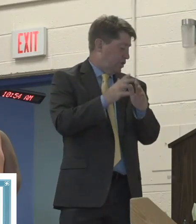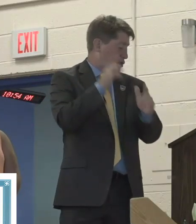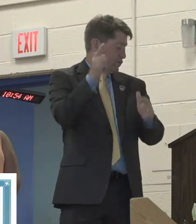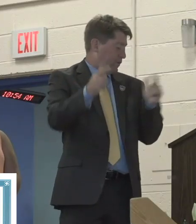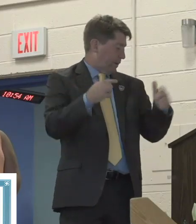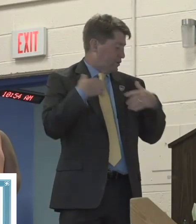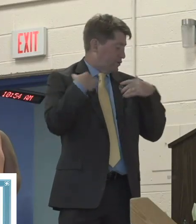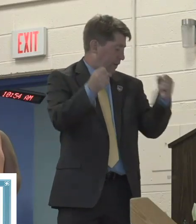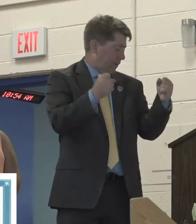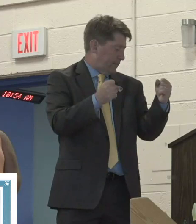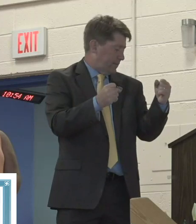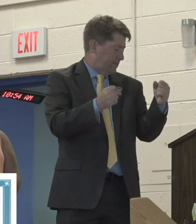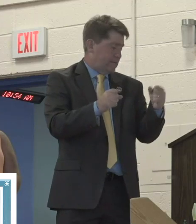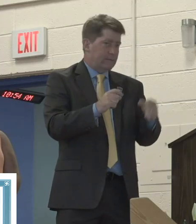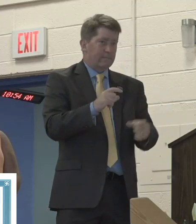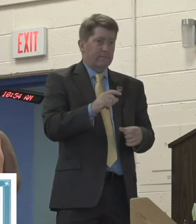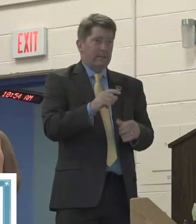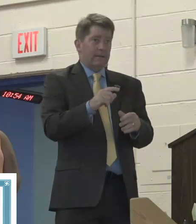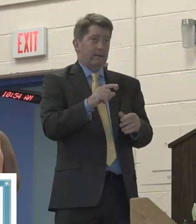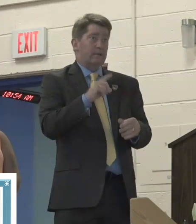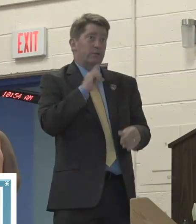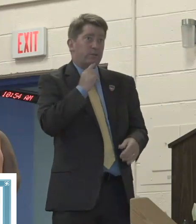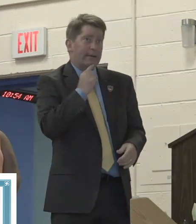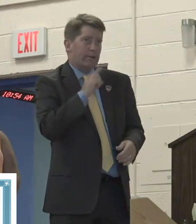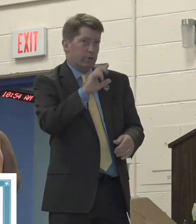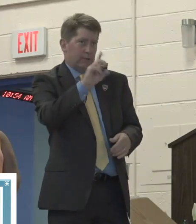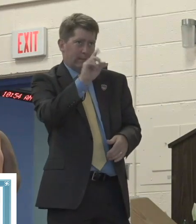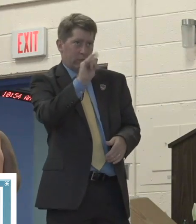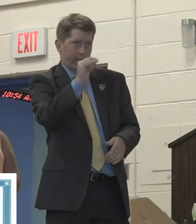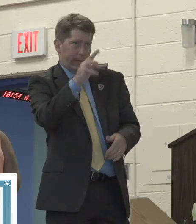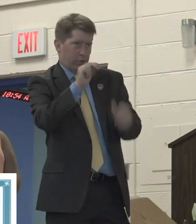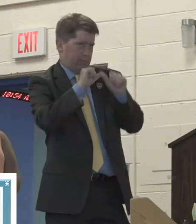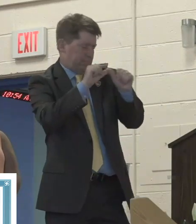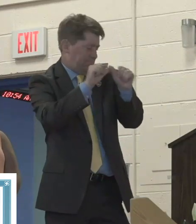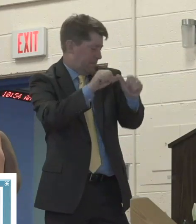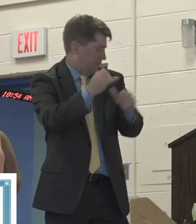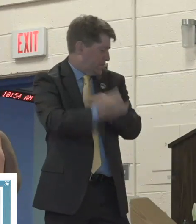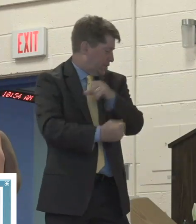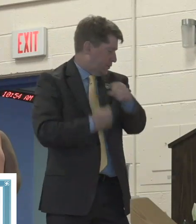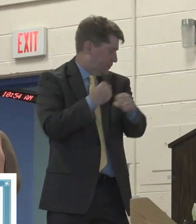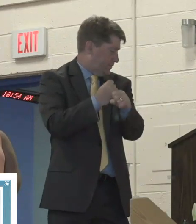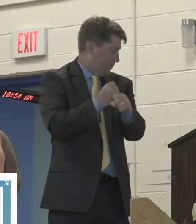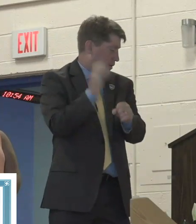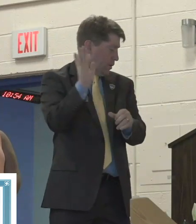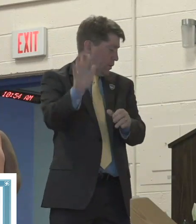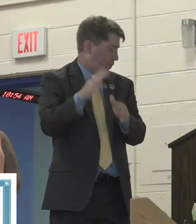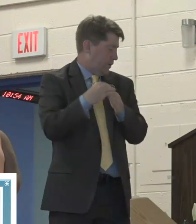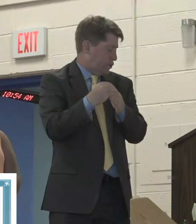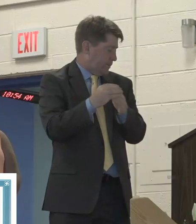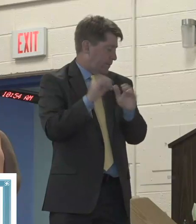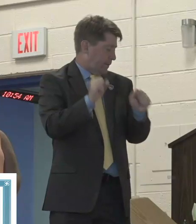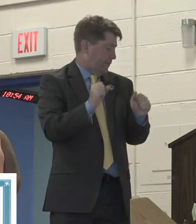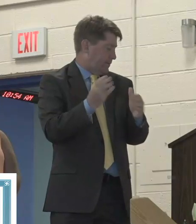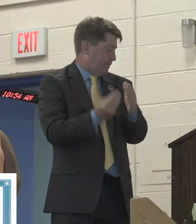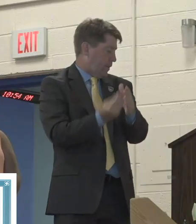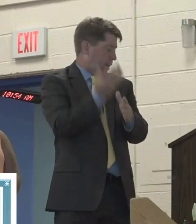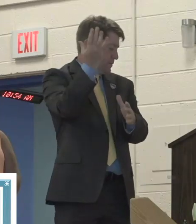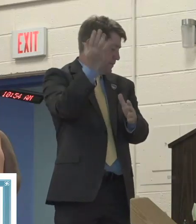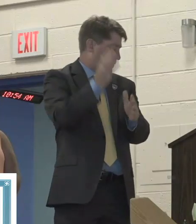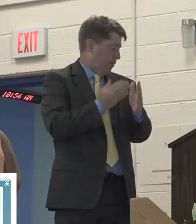has shown great strength and determination this year. Her leadership